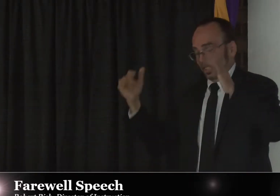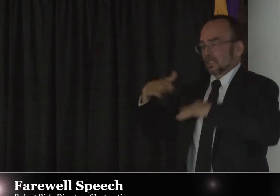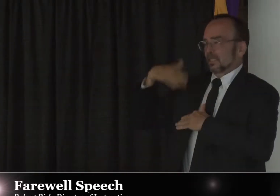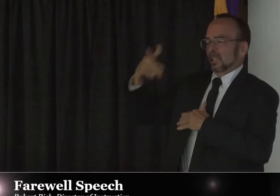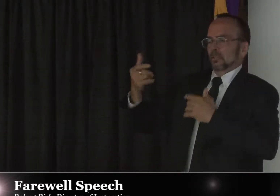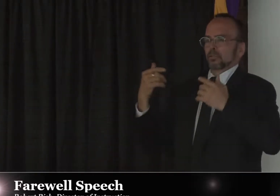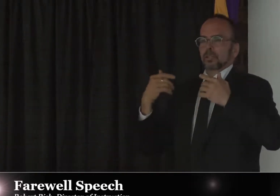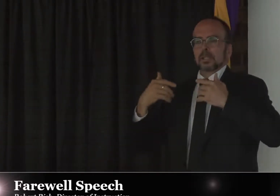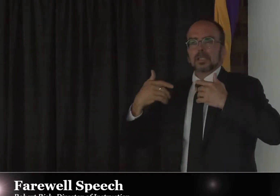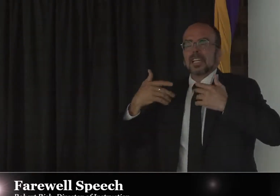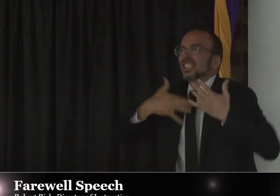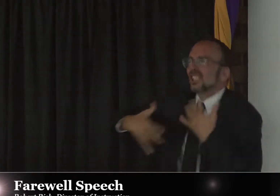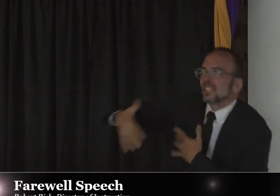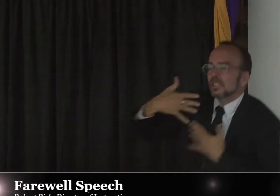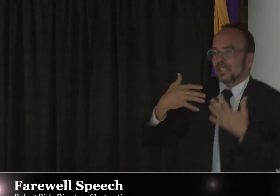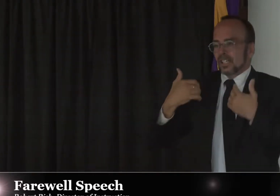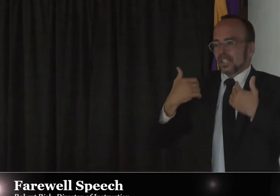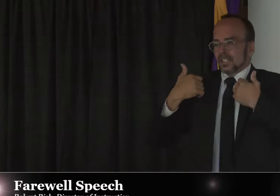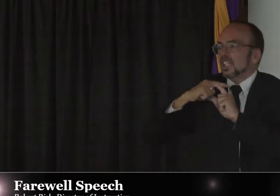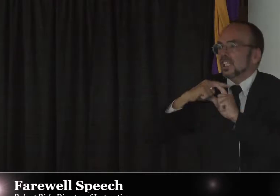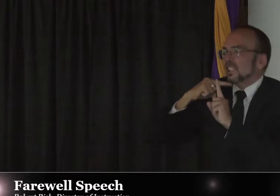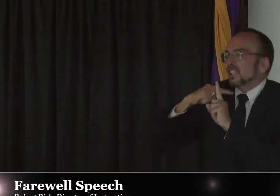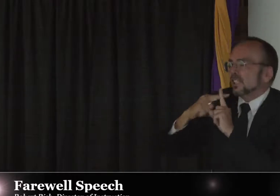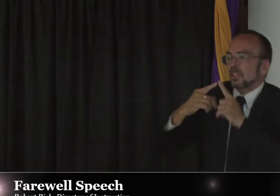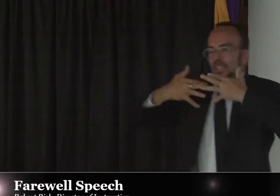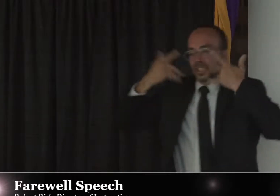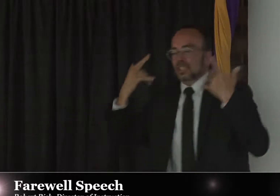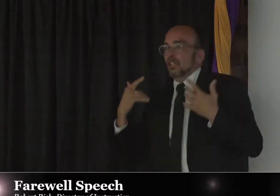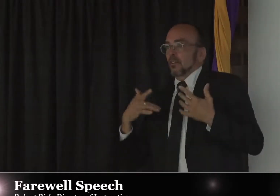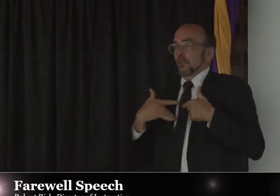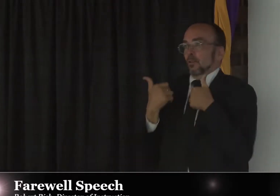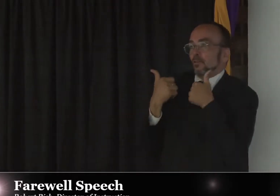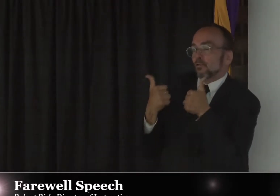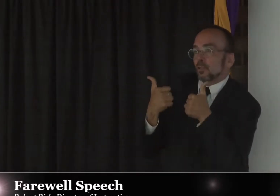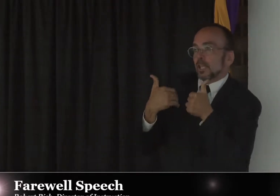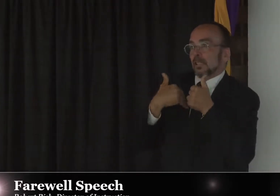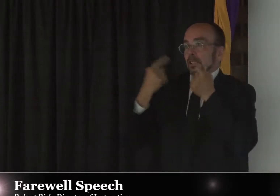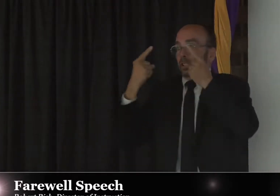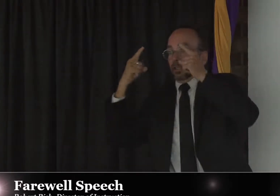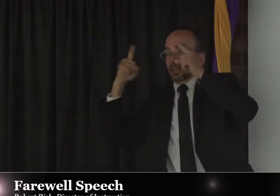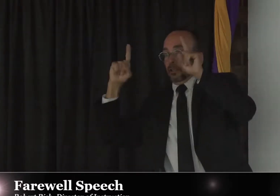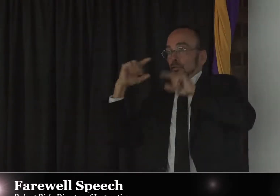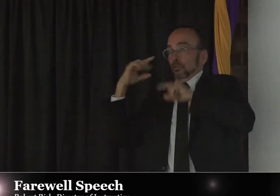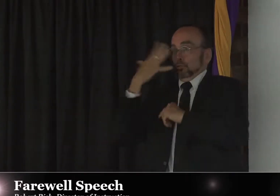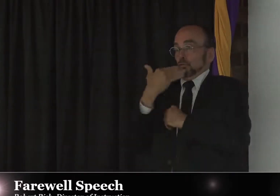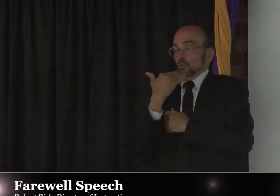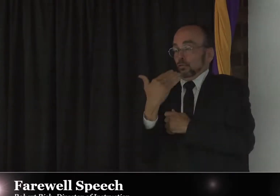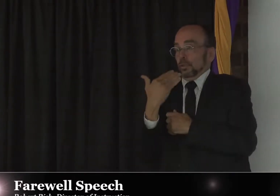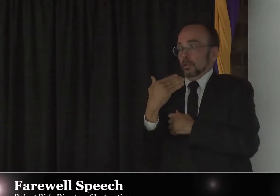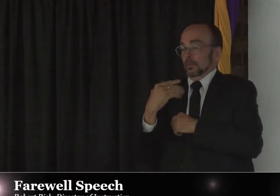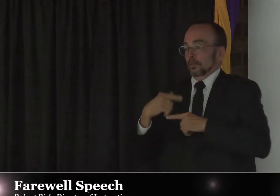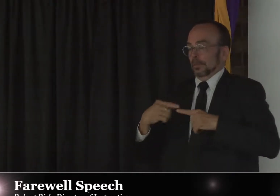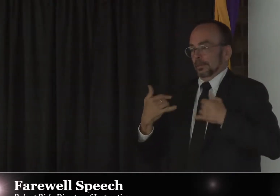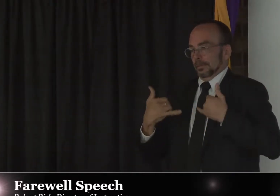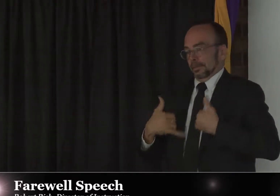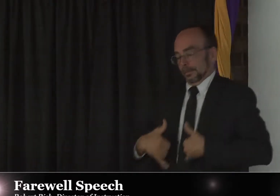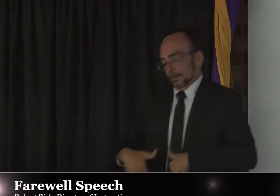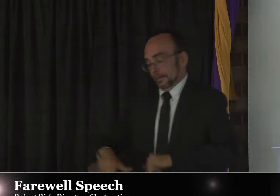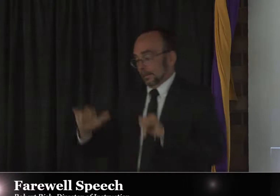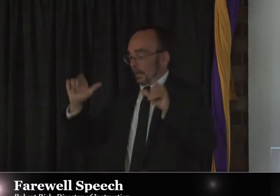And through months of the social, I could see her trying to be positive, trying to have an